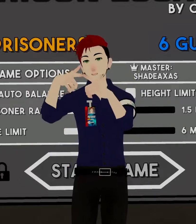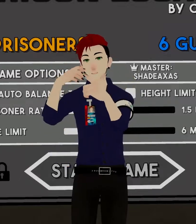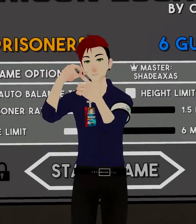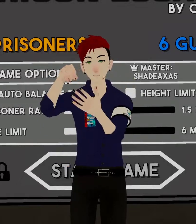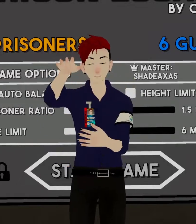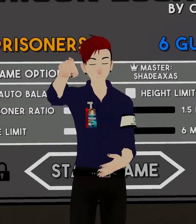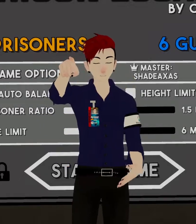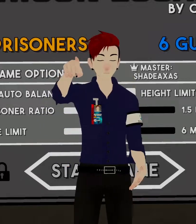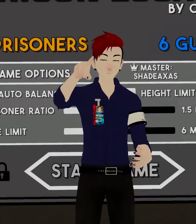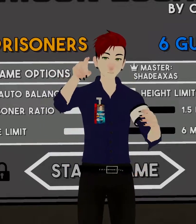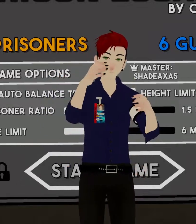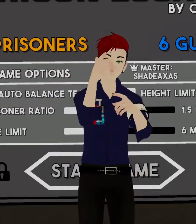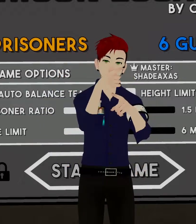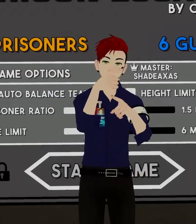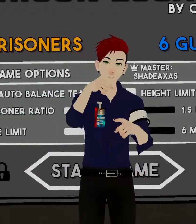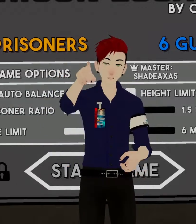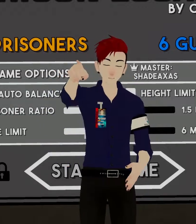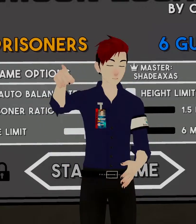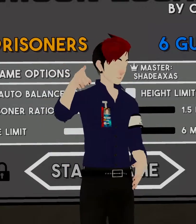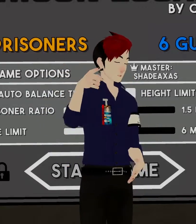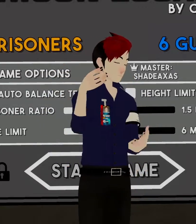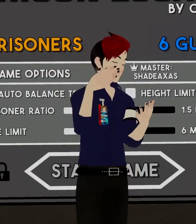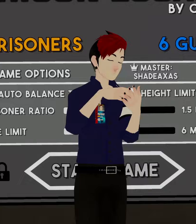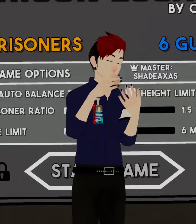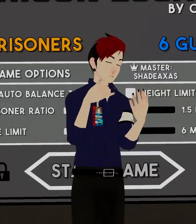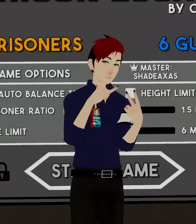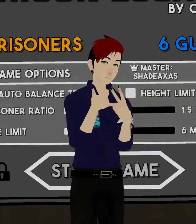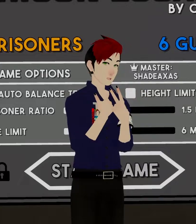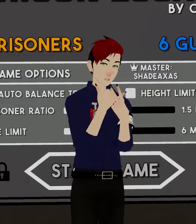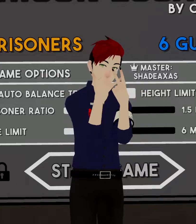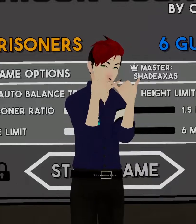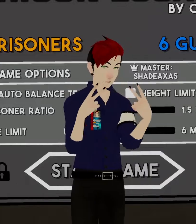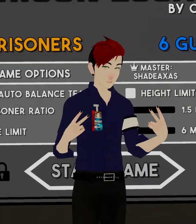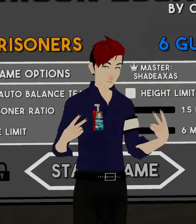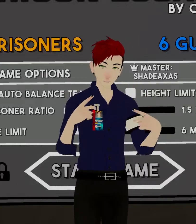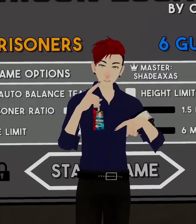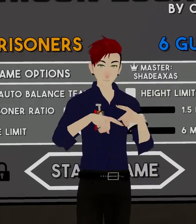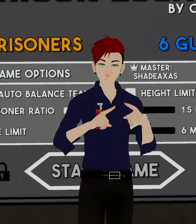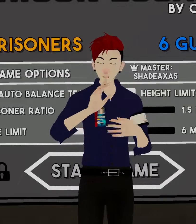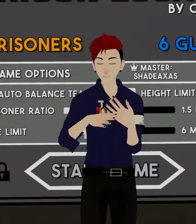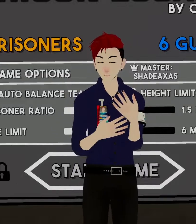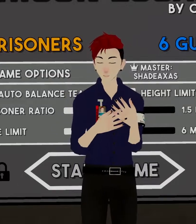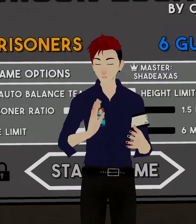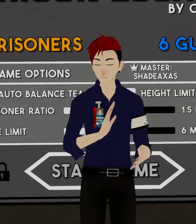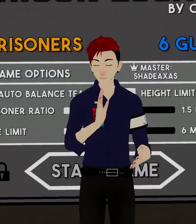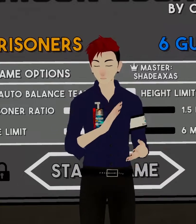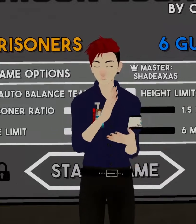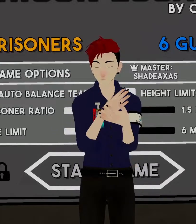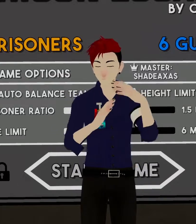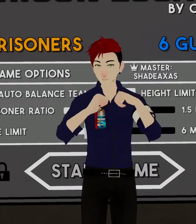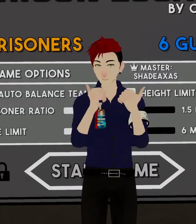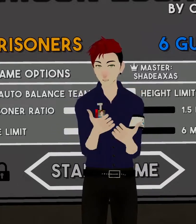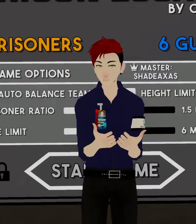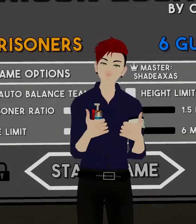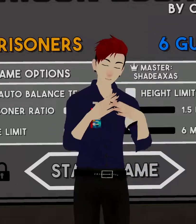Alex Net, doing it correctly. Again, I don't have index, so I can't do all the fancy hand shapes,